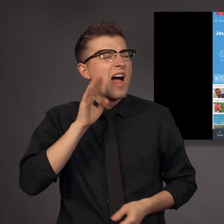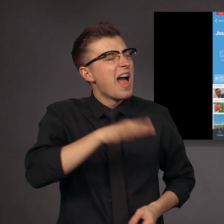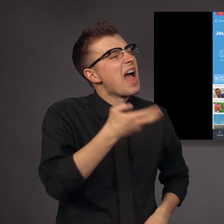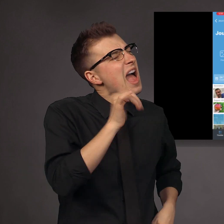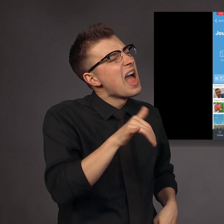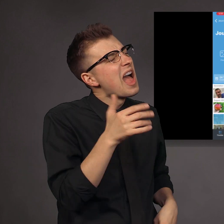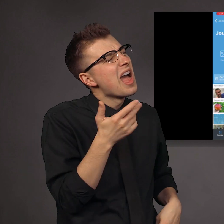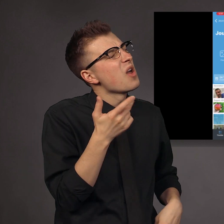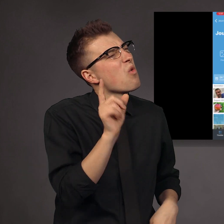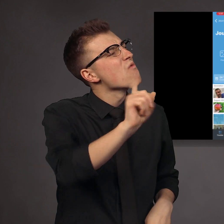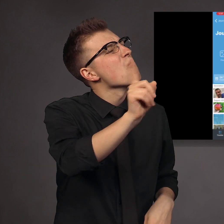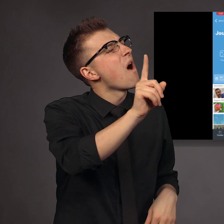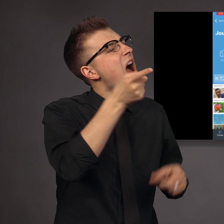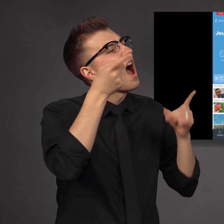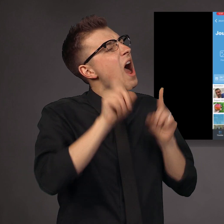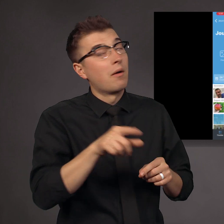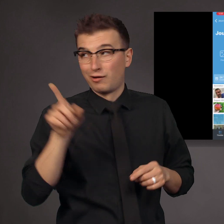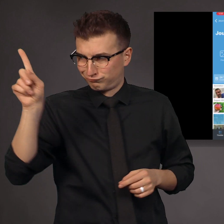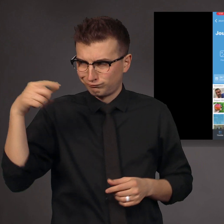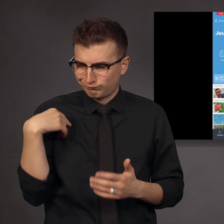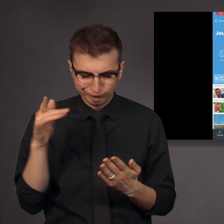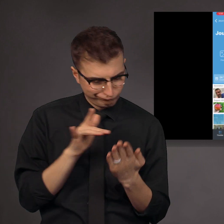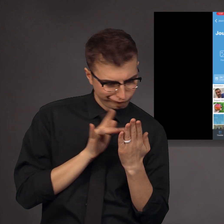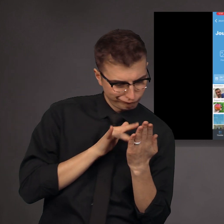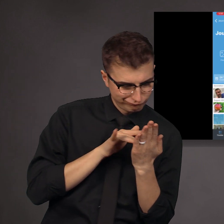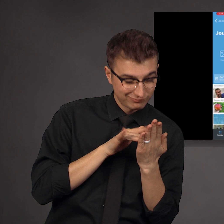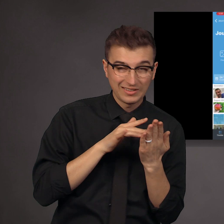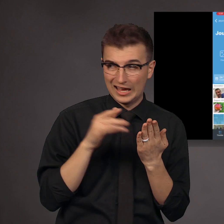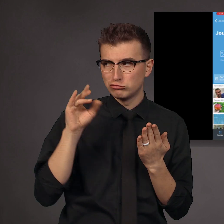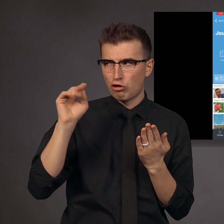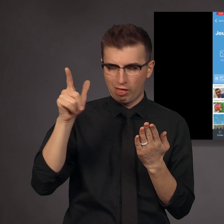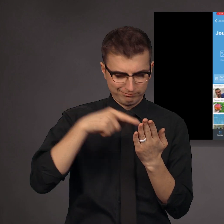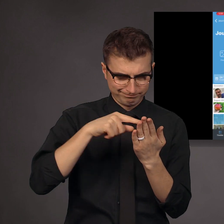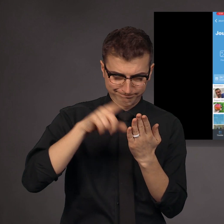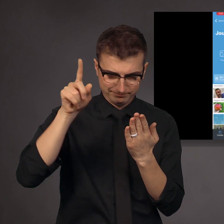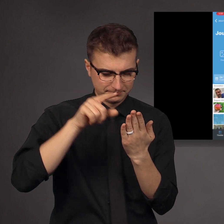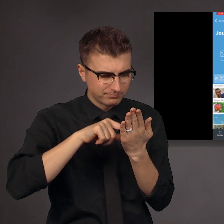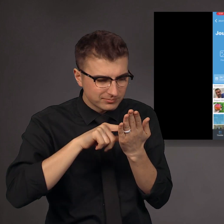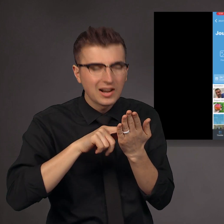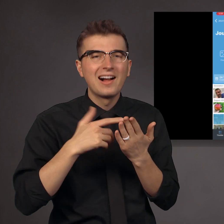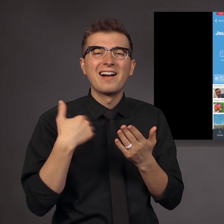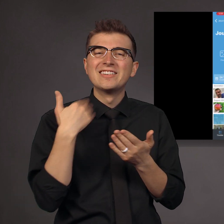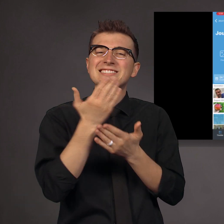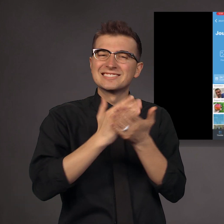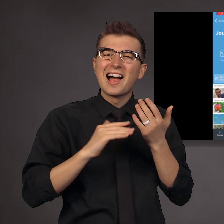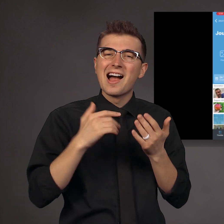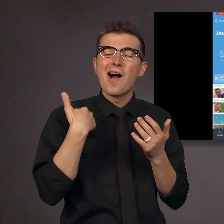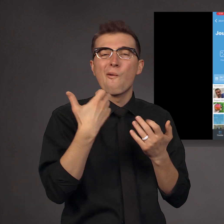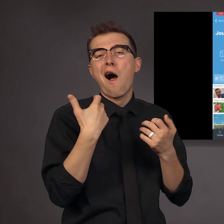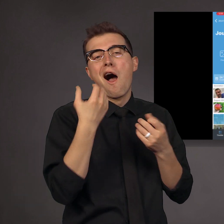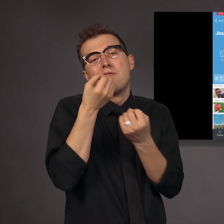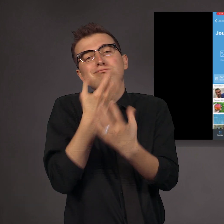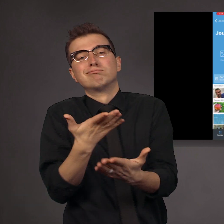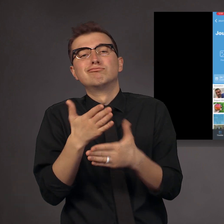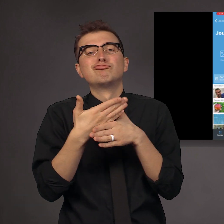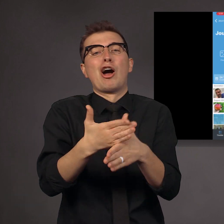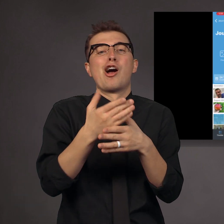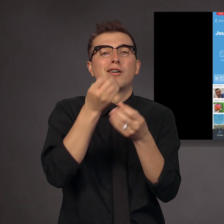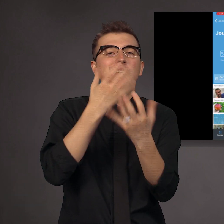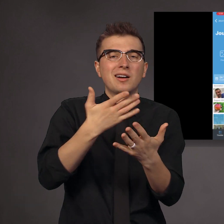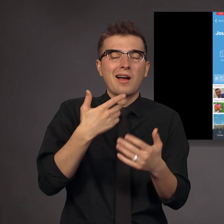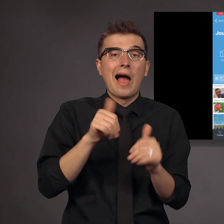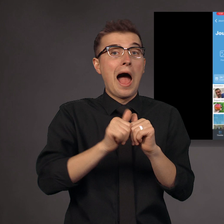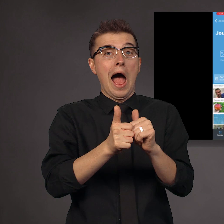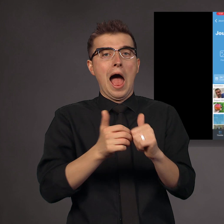when did that happen? Let me check. It was probably in my journal. So I have a couple of journal entries here that I wanted to share with you just to show you how